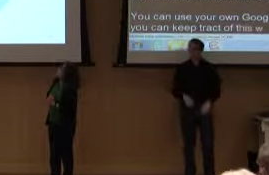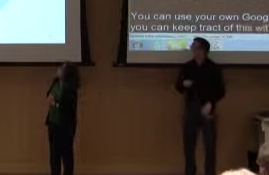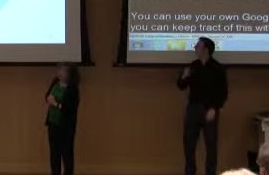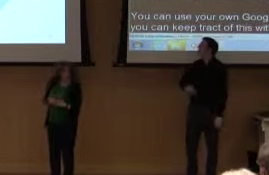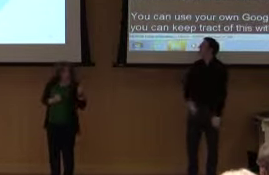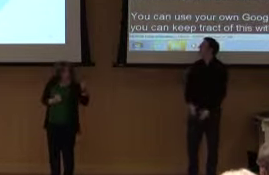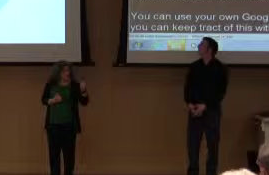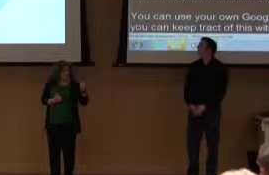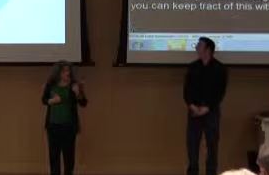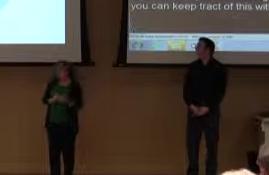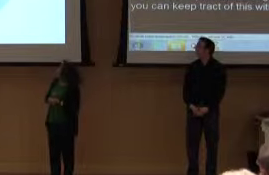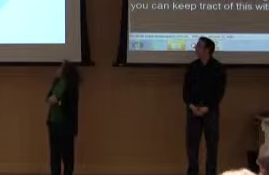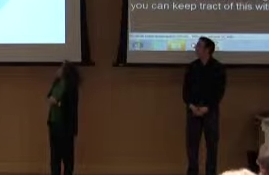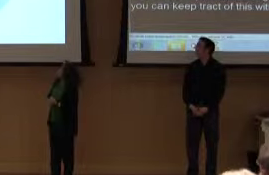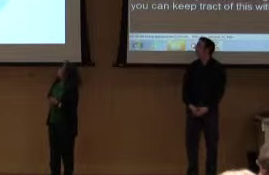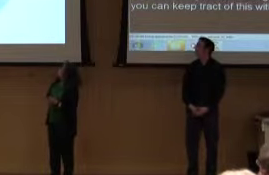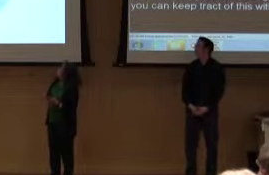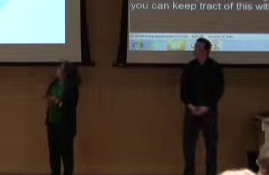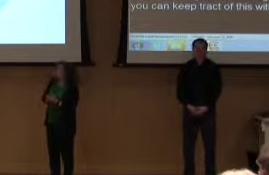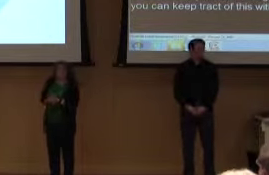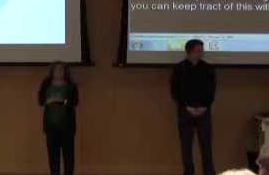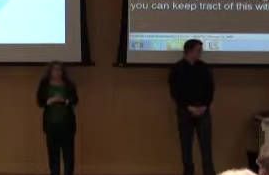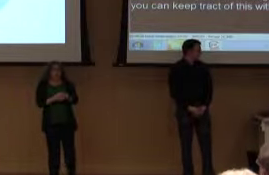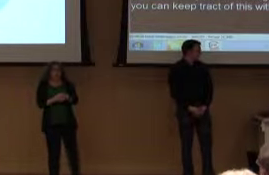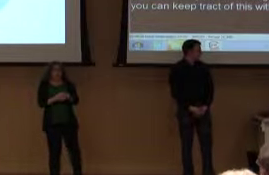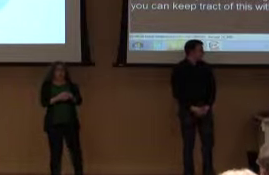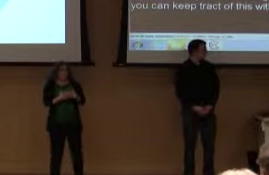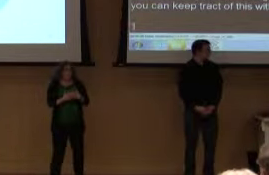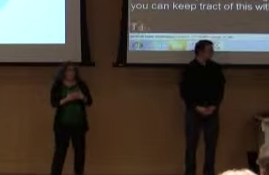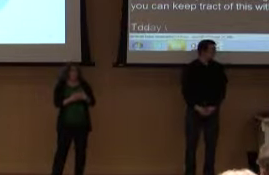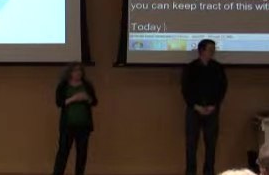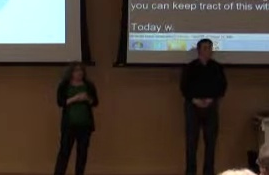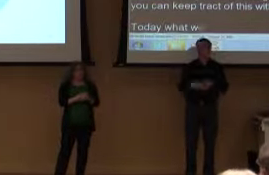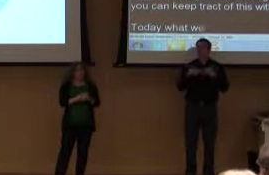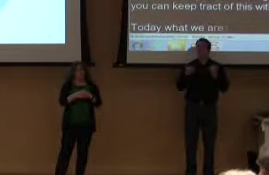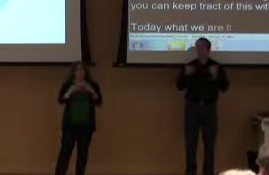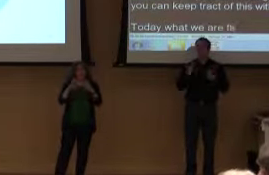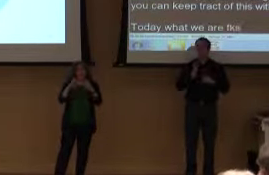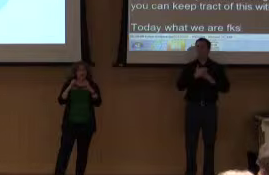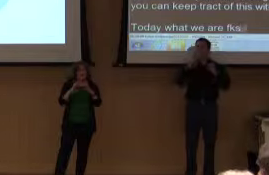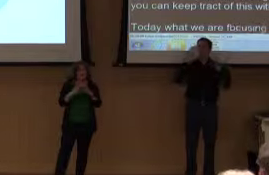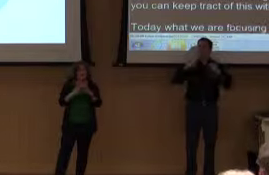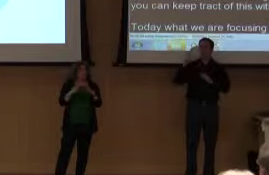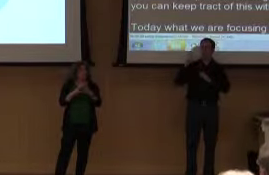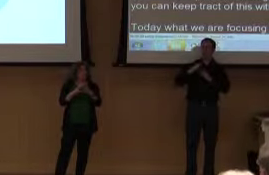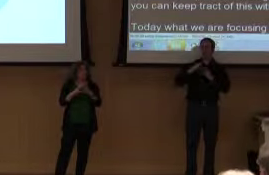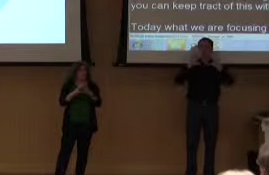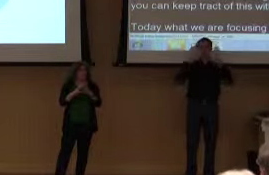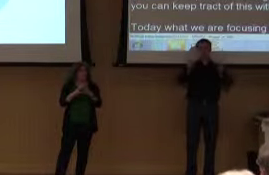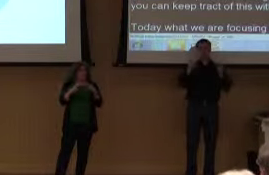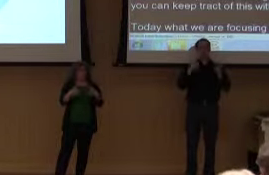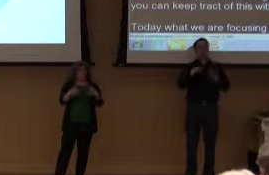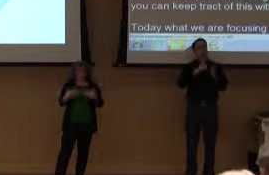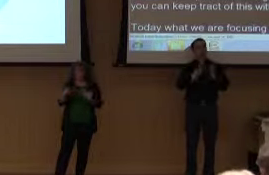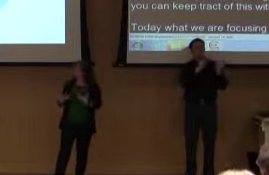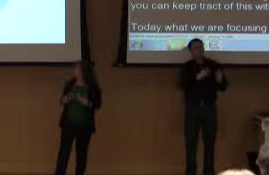Ready? So, all right, so today what we're really focusing on is that top bubble, student